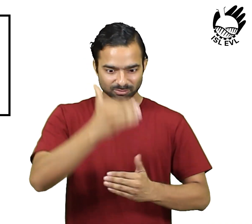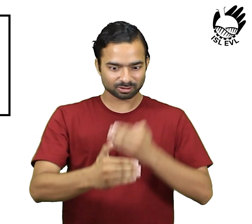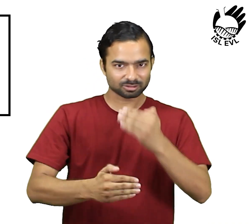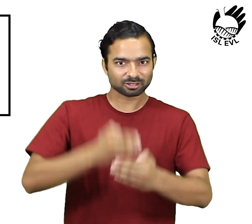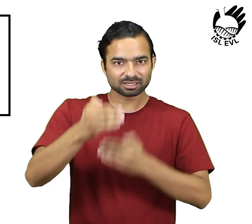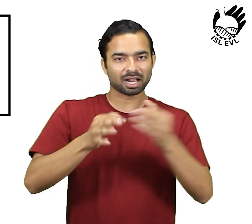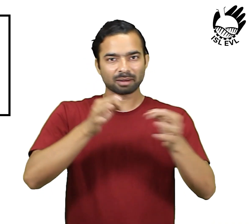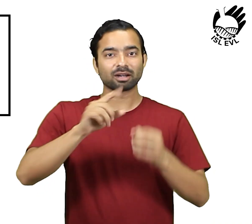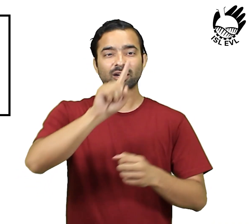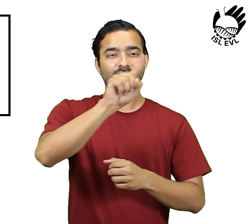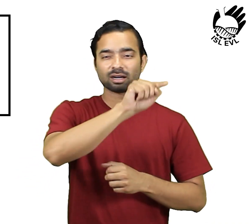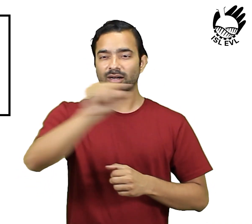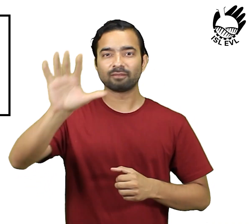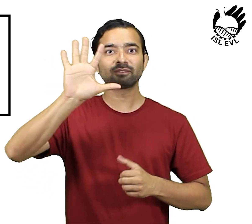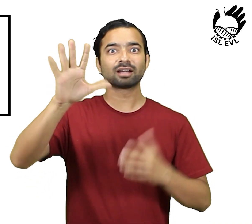in the table D.